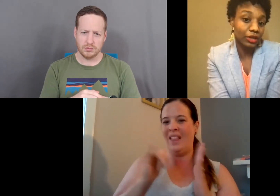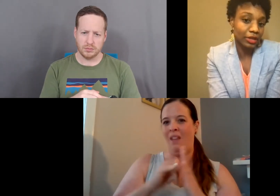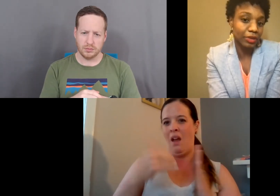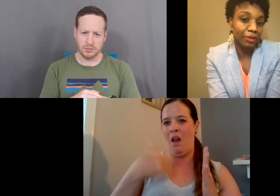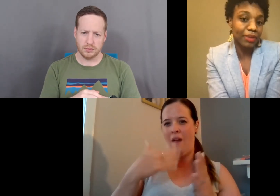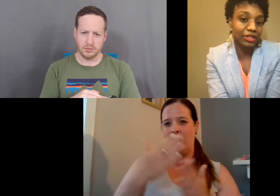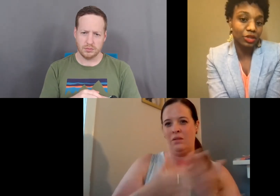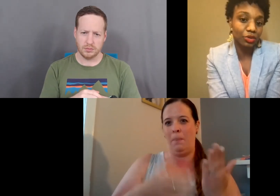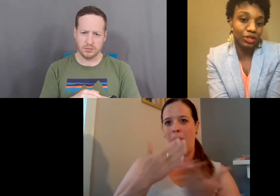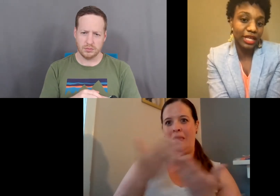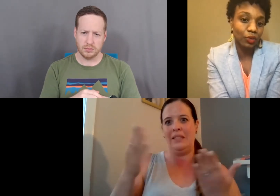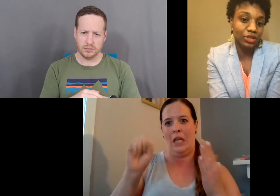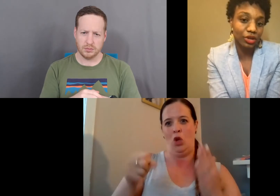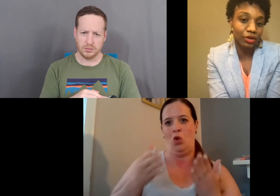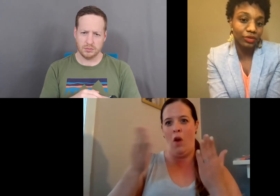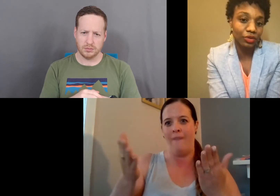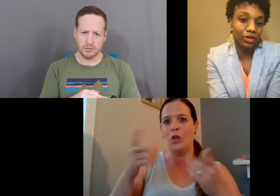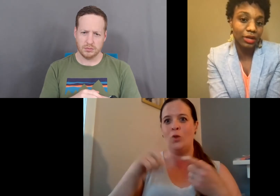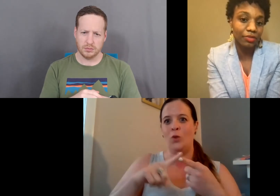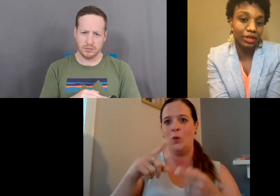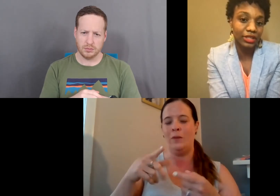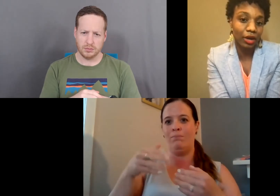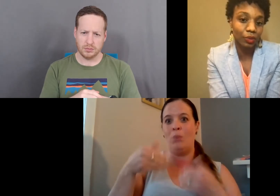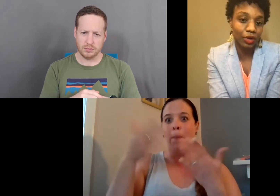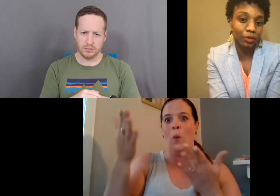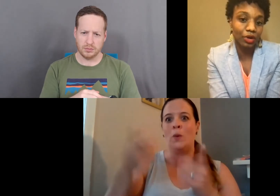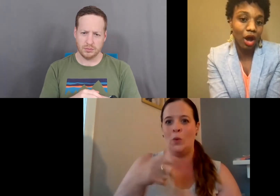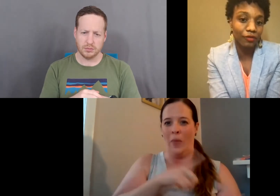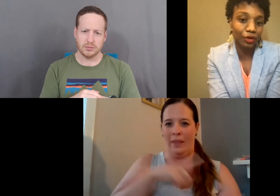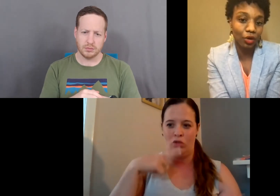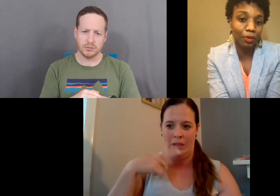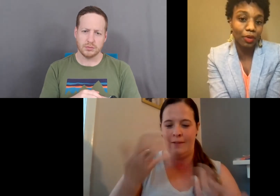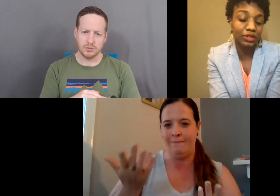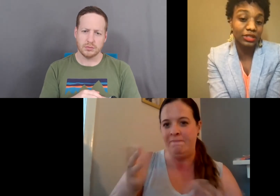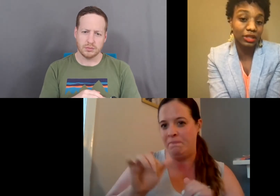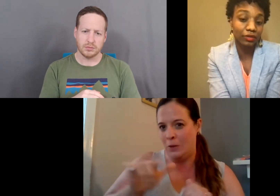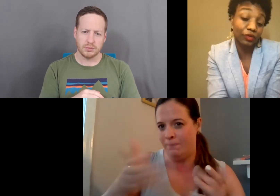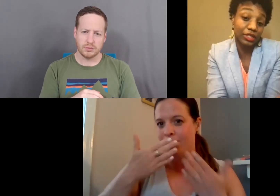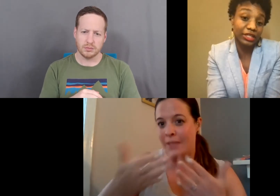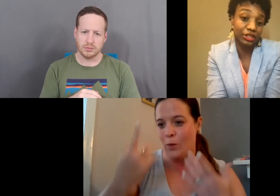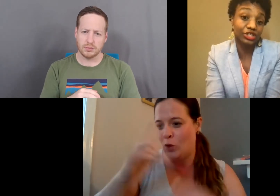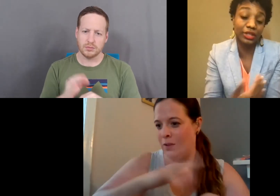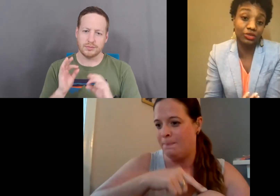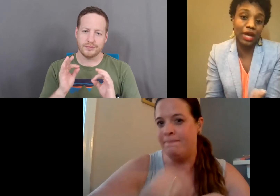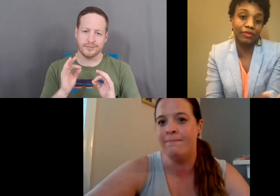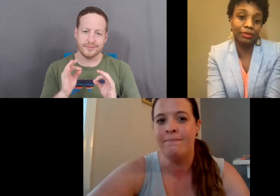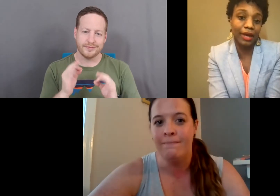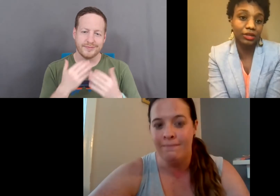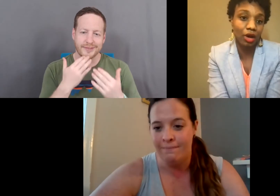it impacts the communities that we serve. So there are some things that we're going to be offering or proposing for this legislation. They do have an impact on